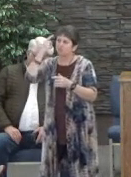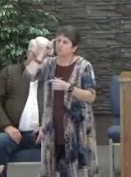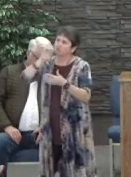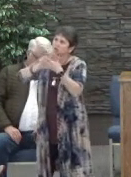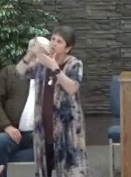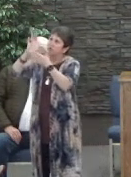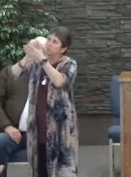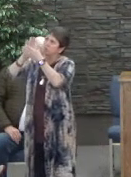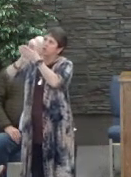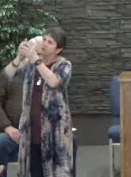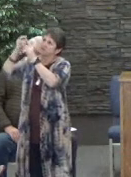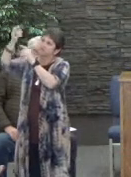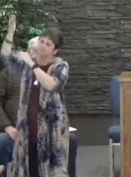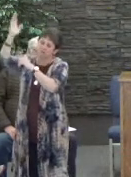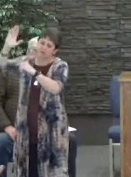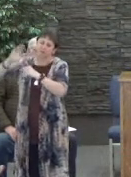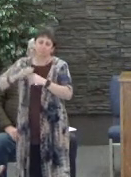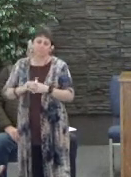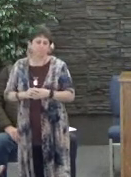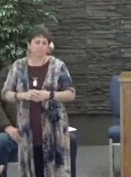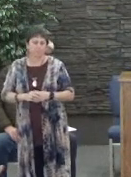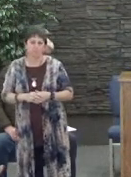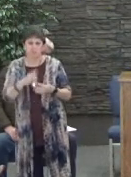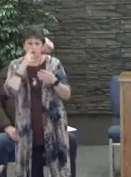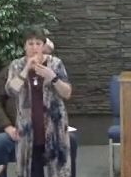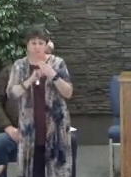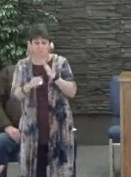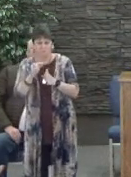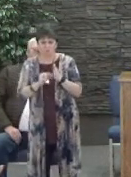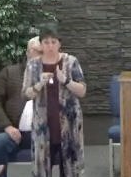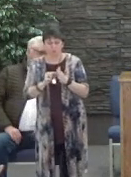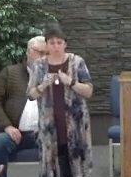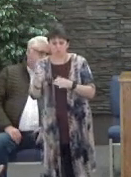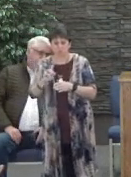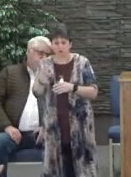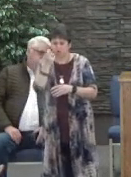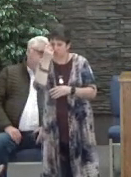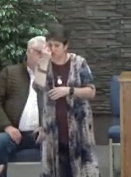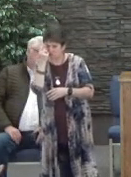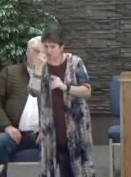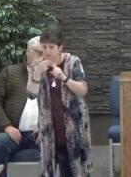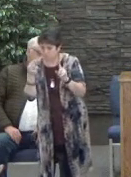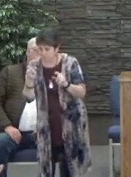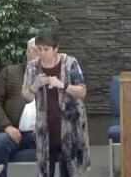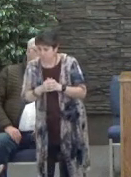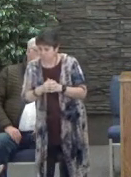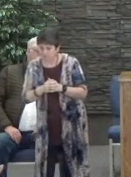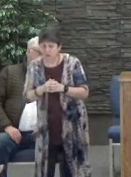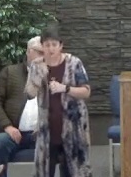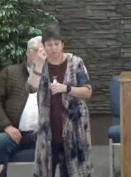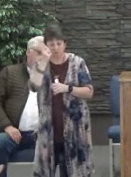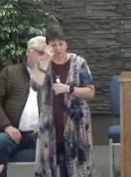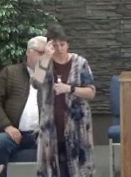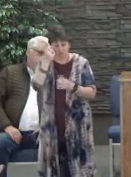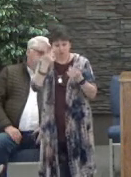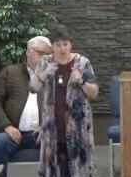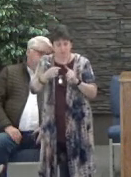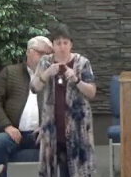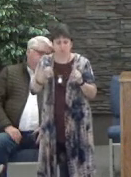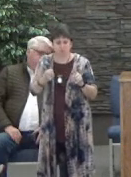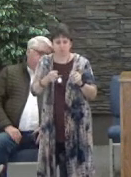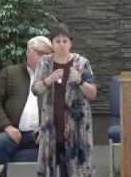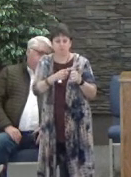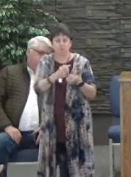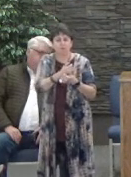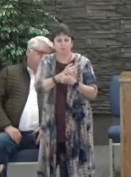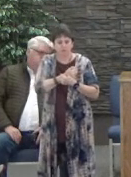the praise of God." I want you to notice in that passage where the discernment comes from. The discernment comes, first of all,